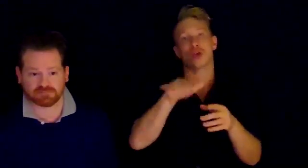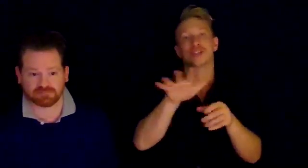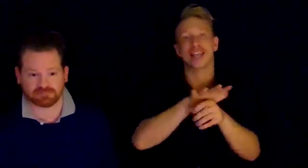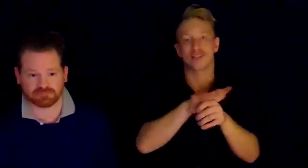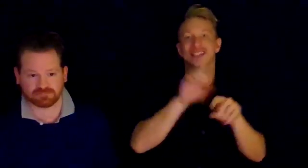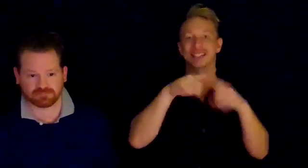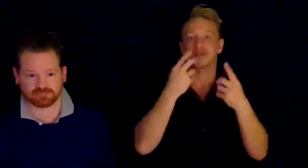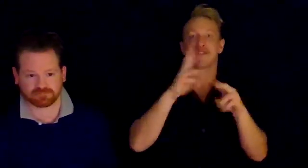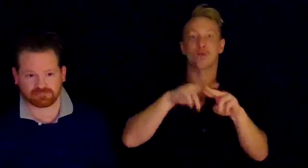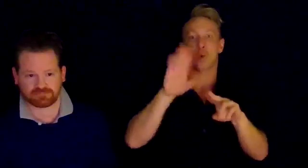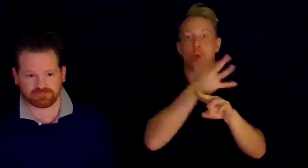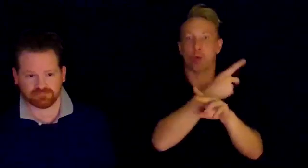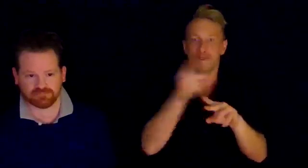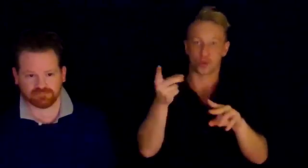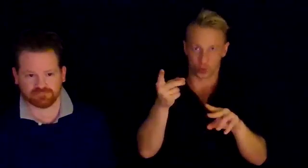areas.